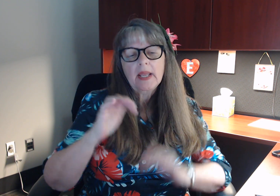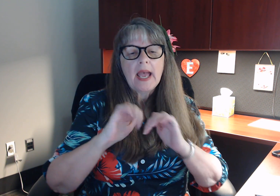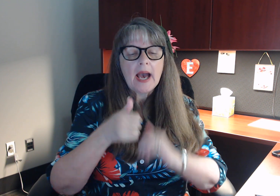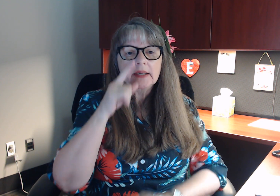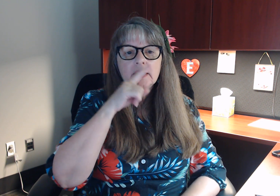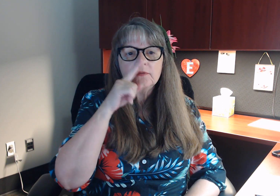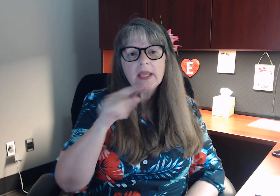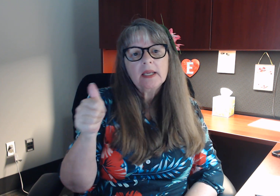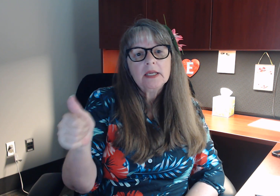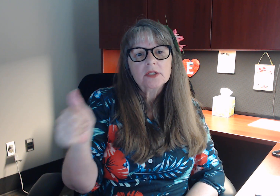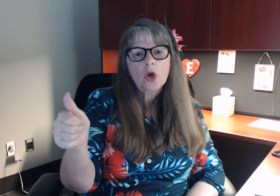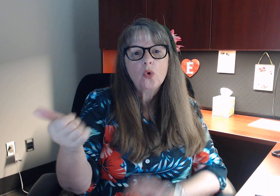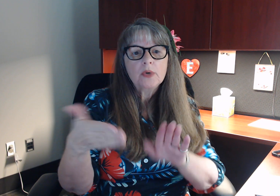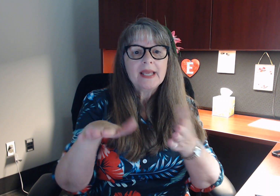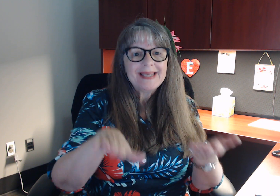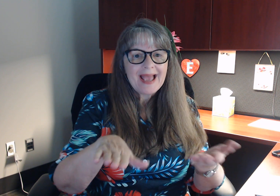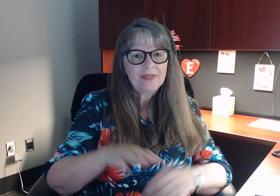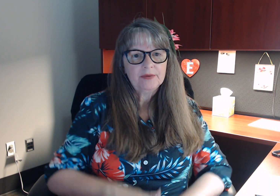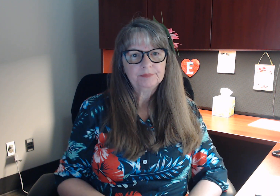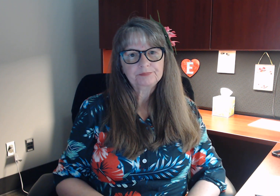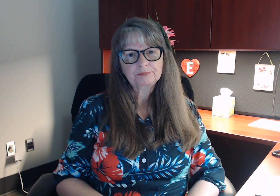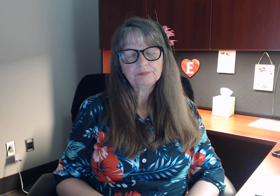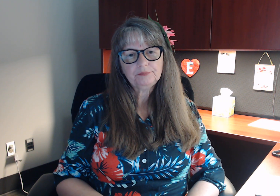How did he fake his own death?